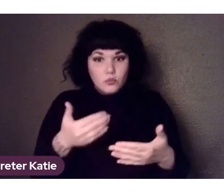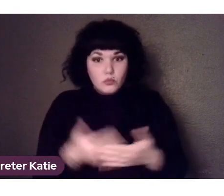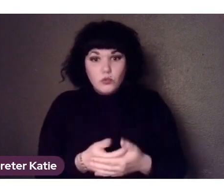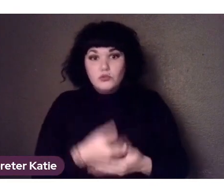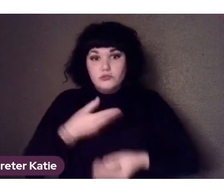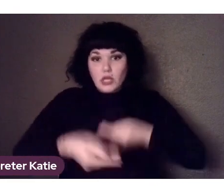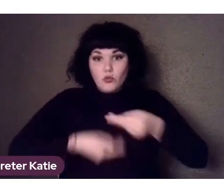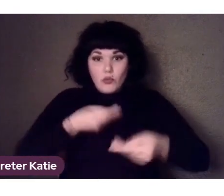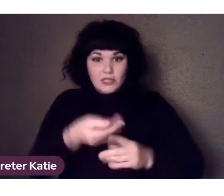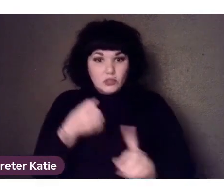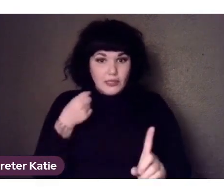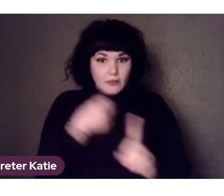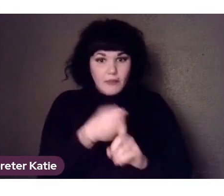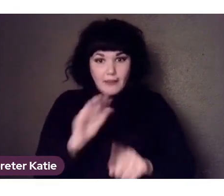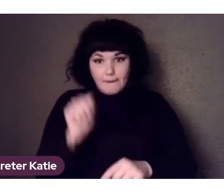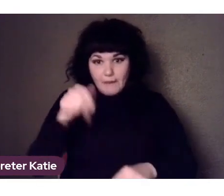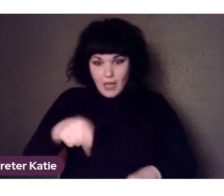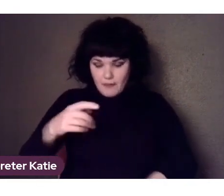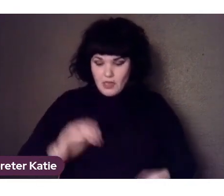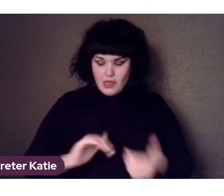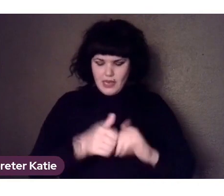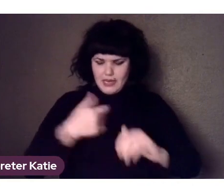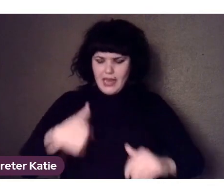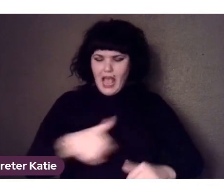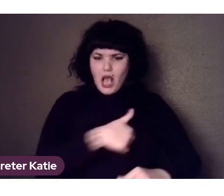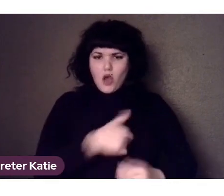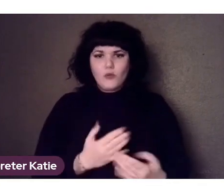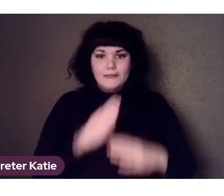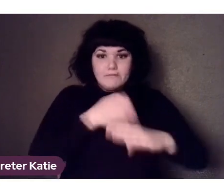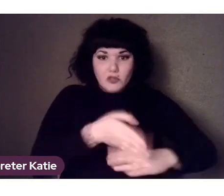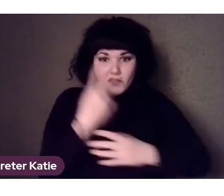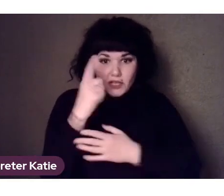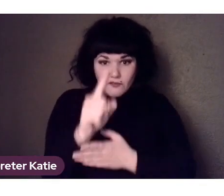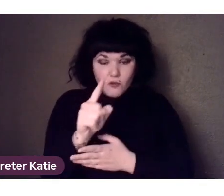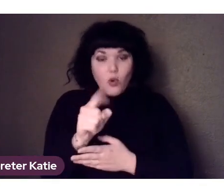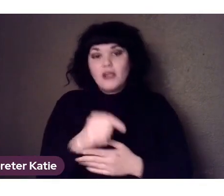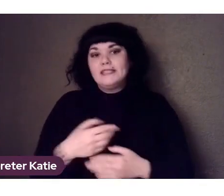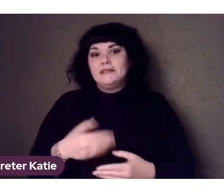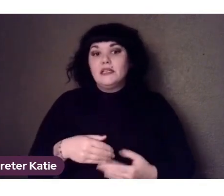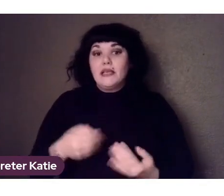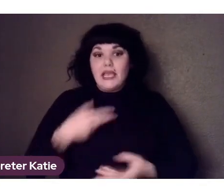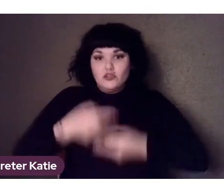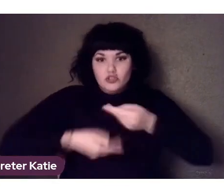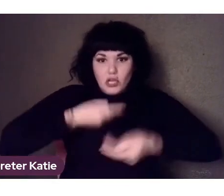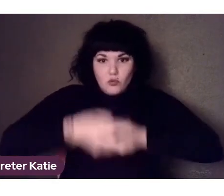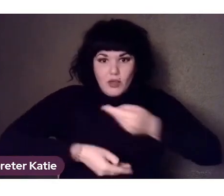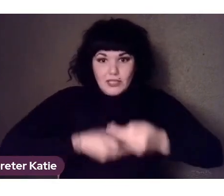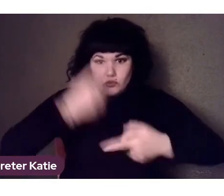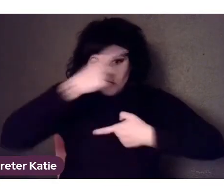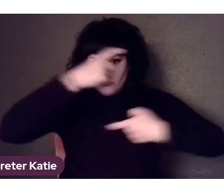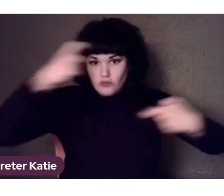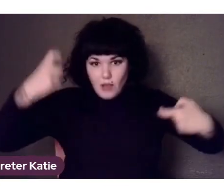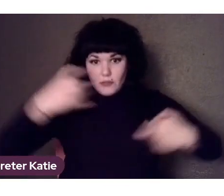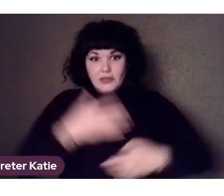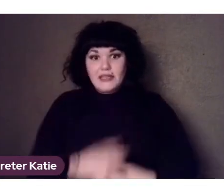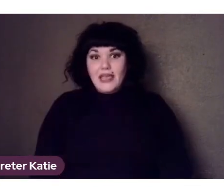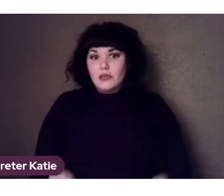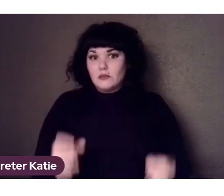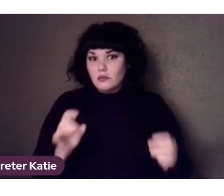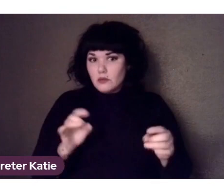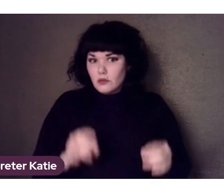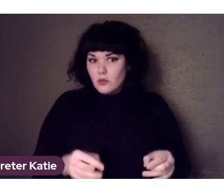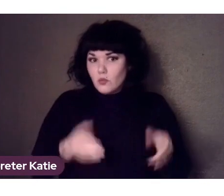services intervene on intergenerational trauma and violence in ways that are healing your community both backwards